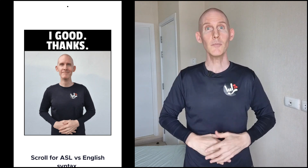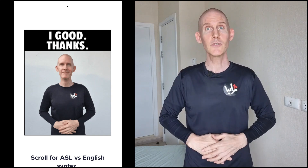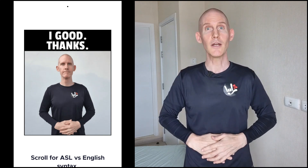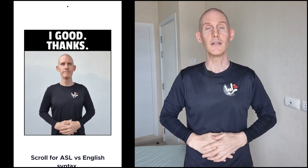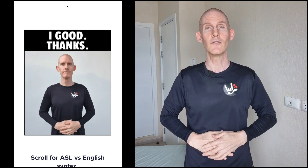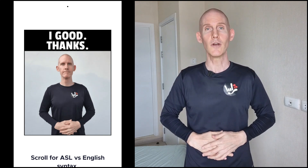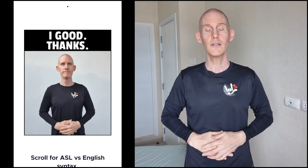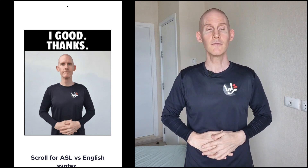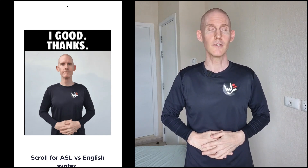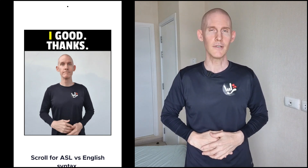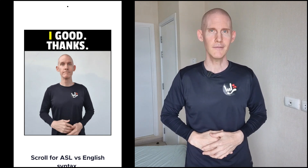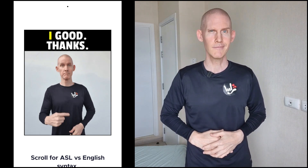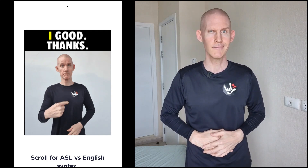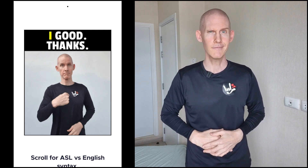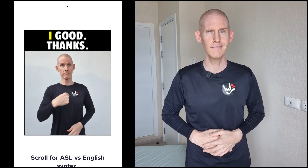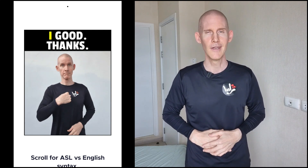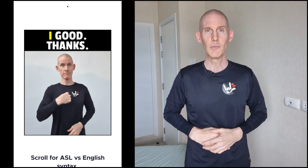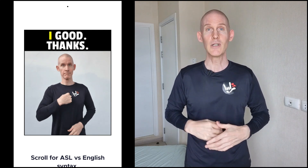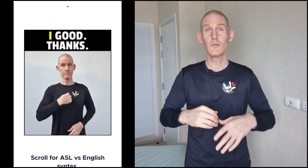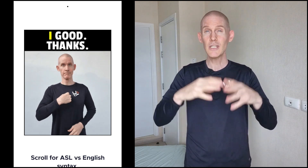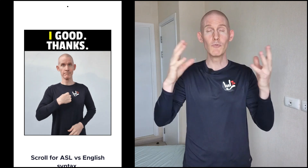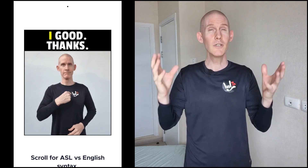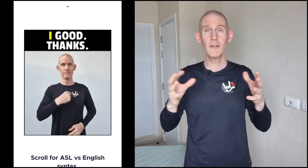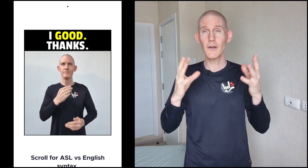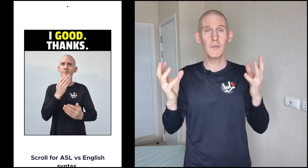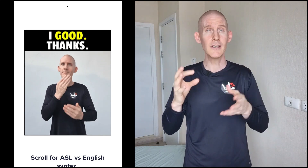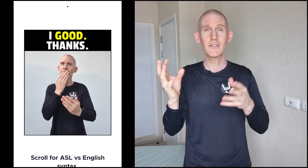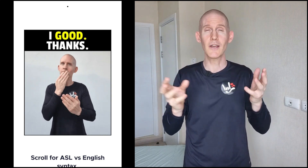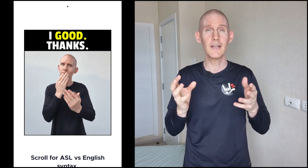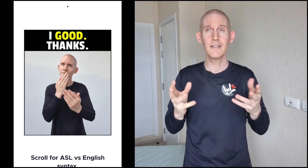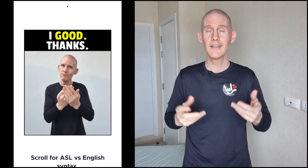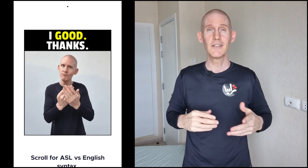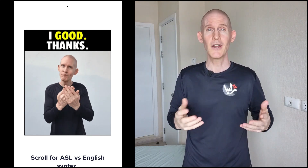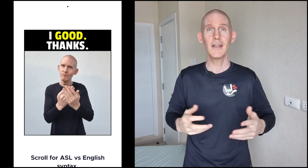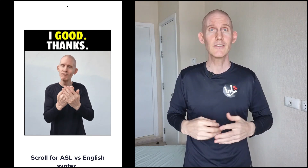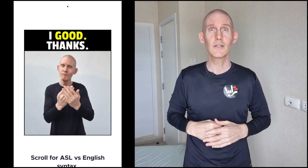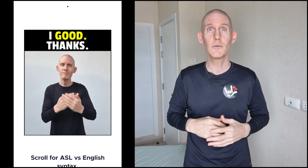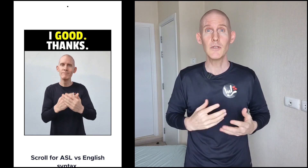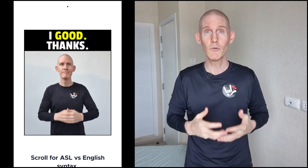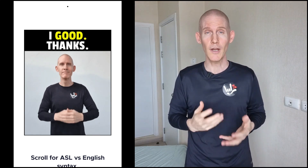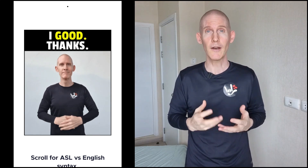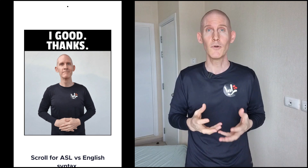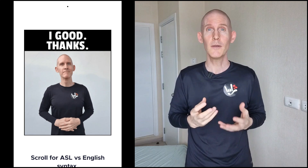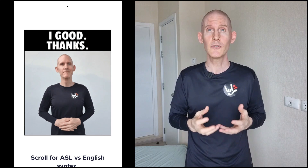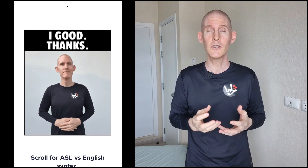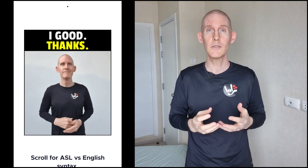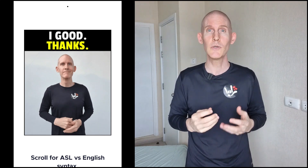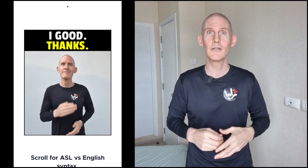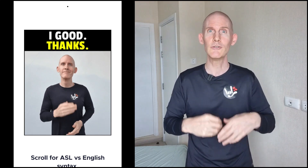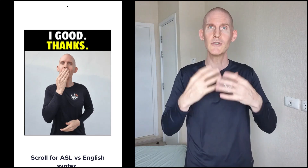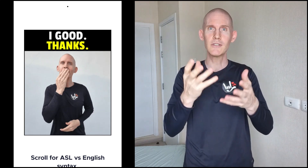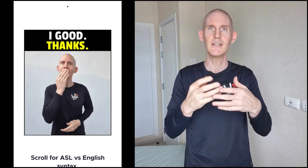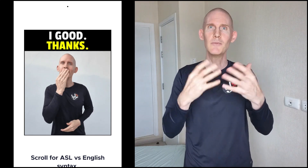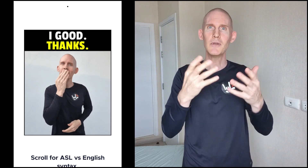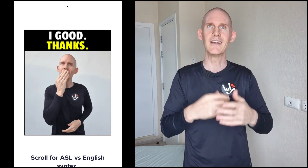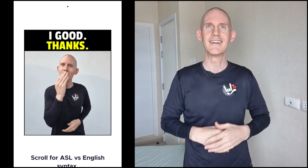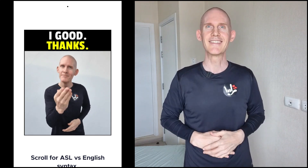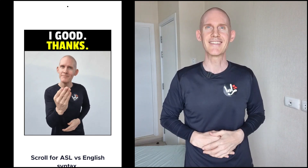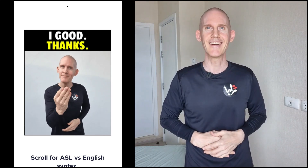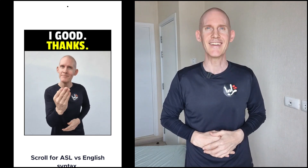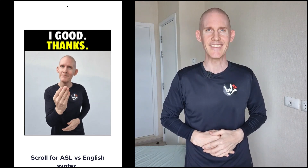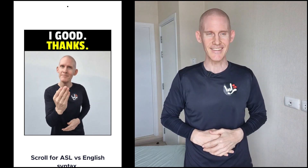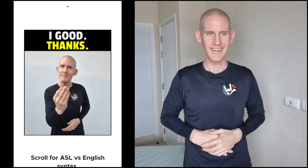I stop signing, right? But in real everyday signing, your hands are going to be at a ready position because you just need to